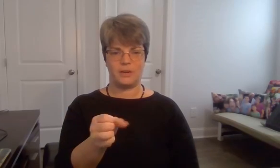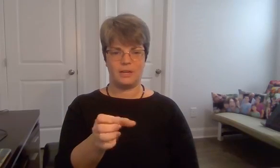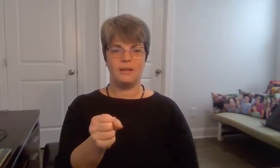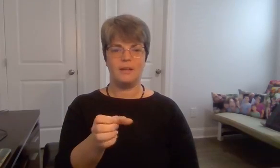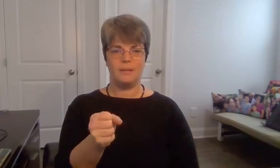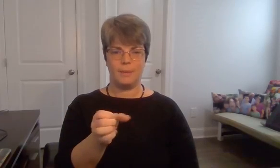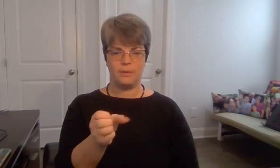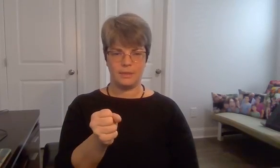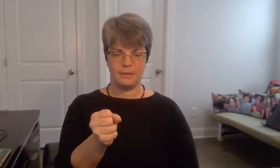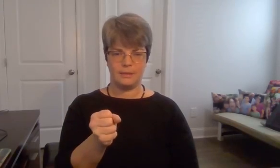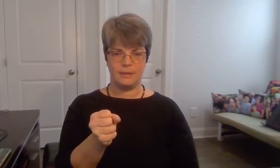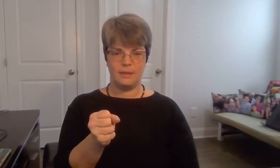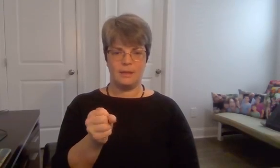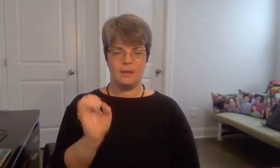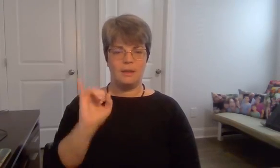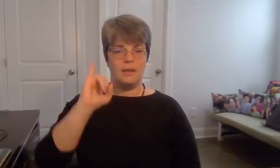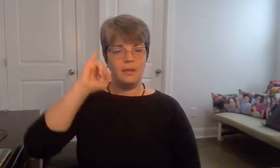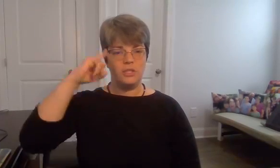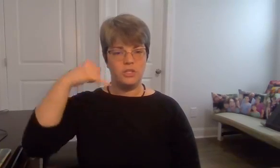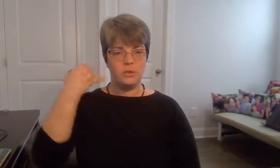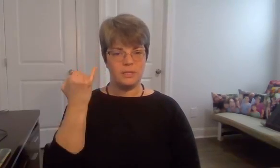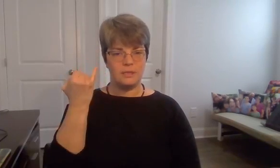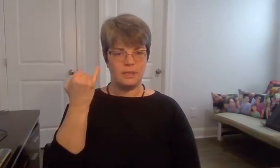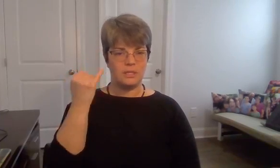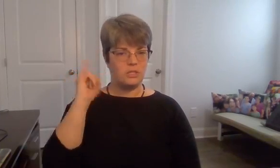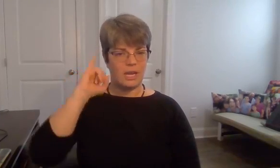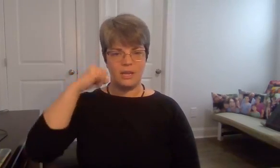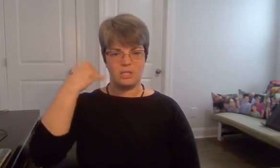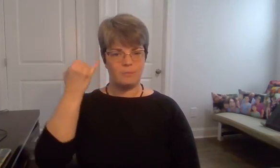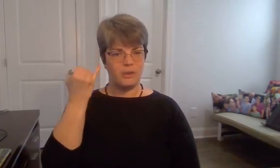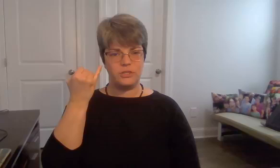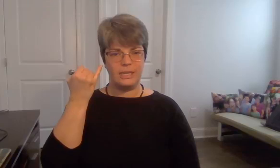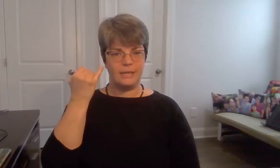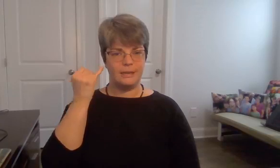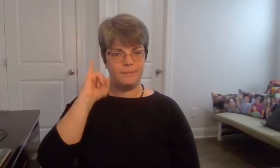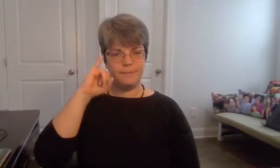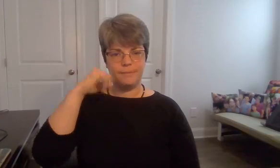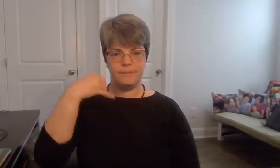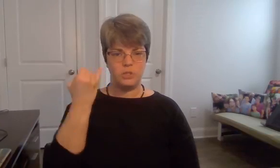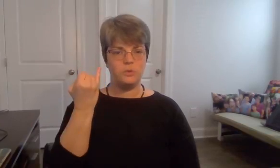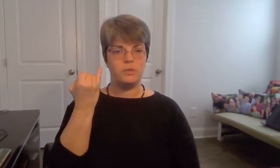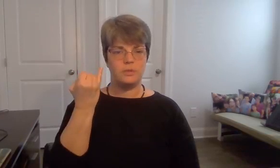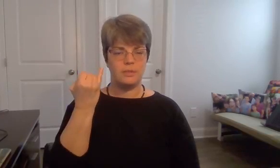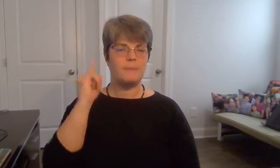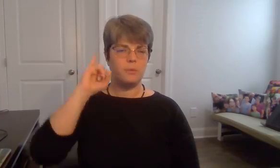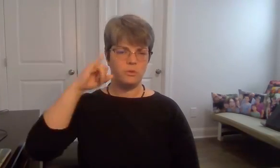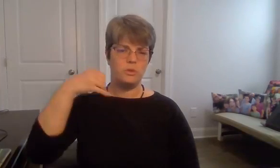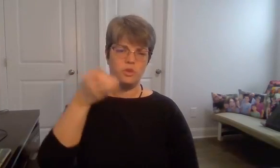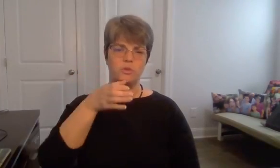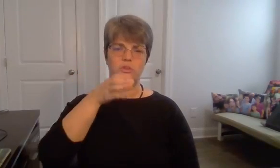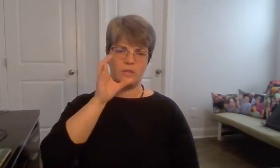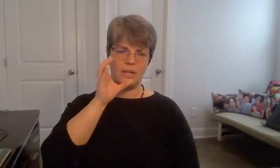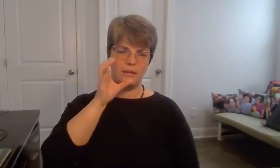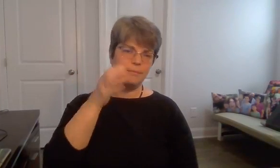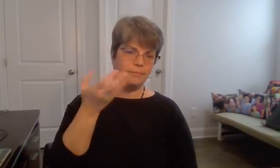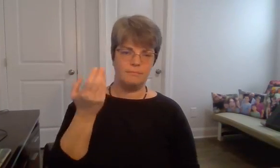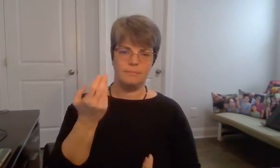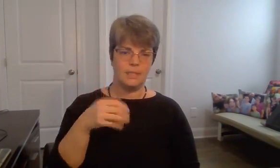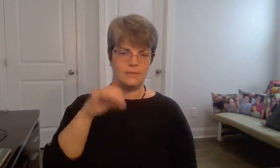exaggerated. Milk. Juice is a J just by your cheek. Juice. Some people will do juice drink. That's fine